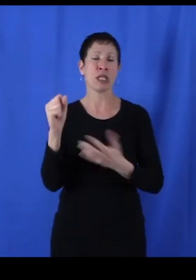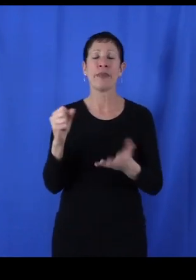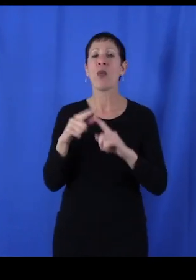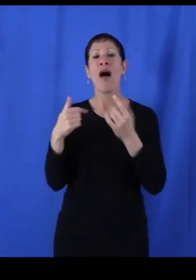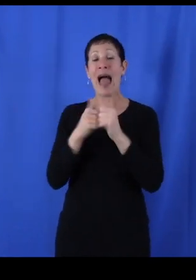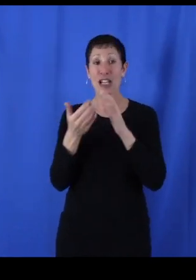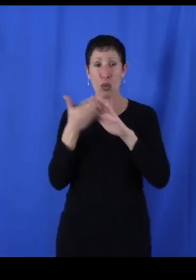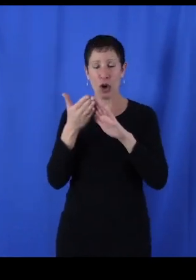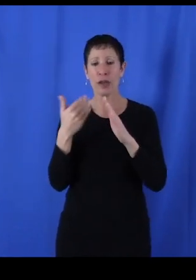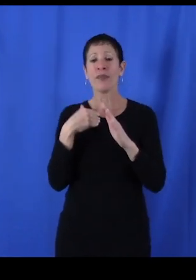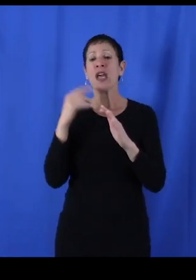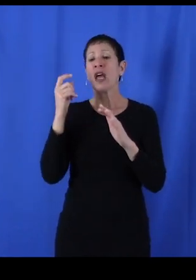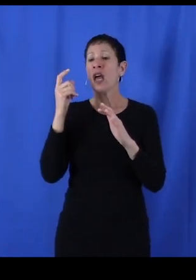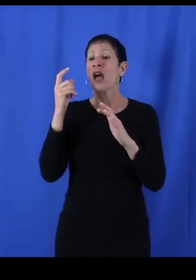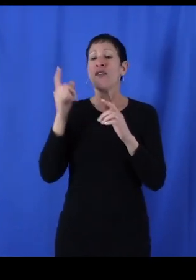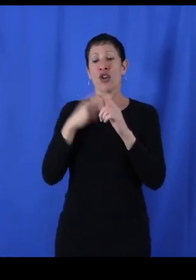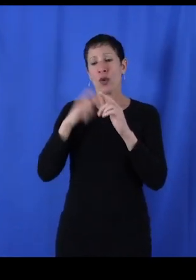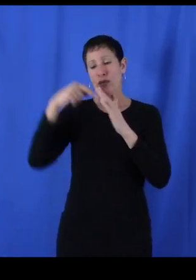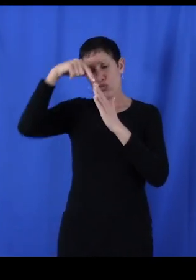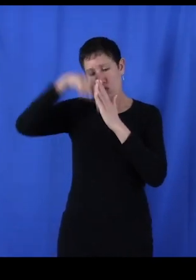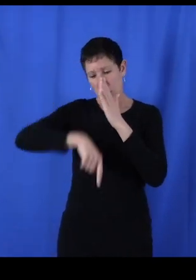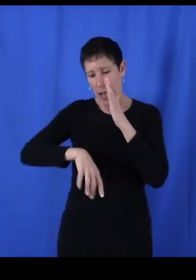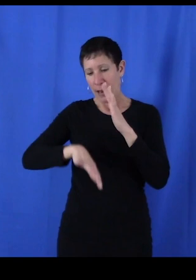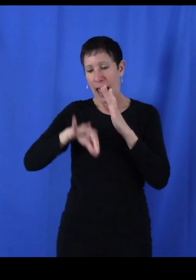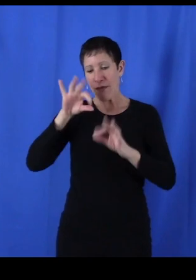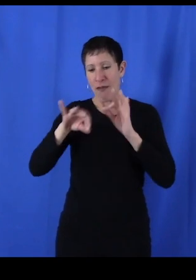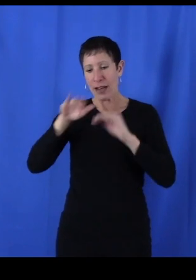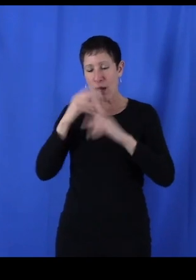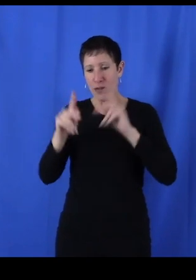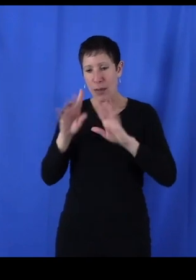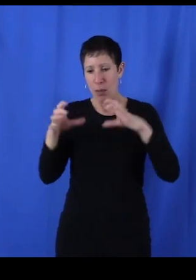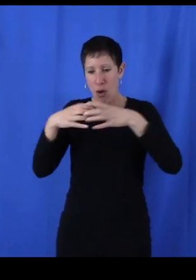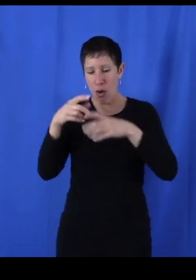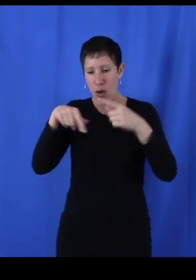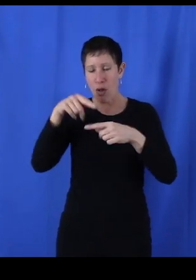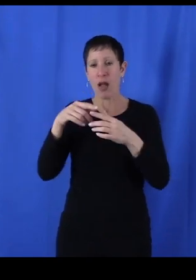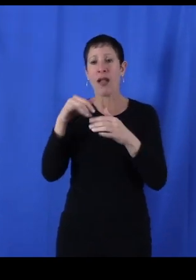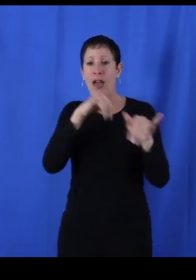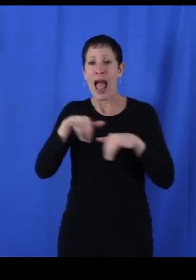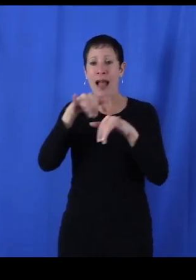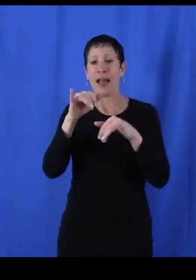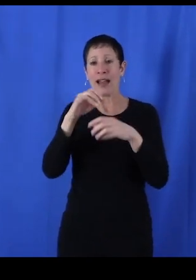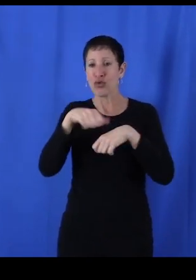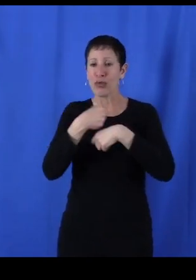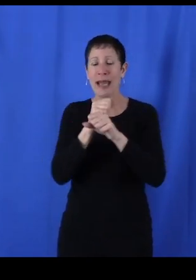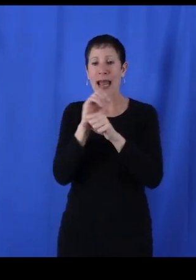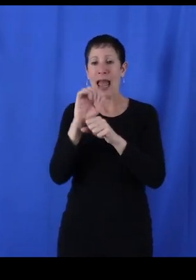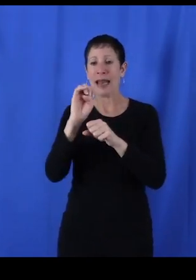drill down to create these clusters, this echo chamber, in which people can convince each other, right, that they're